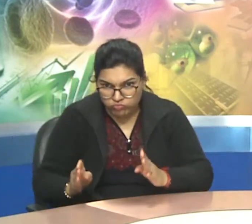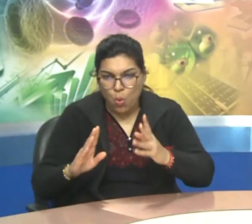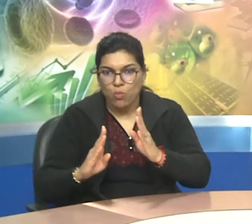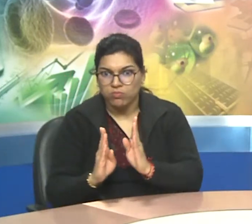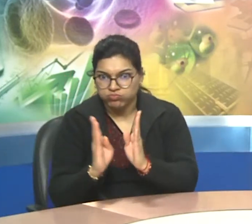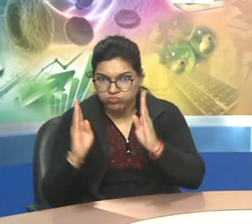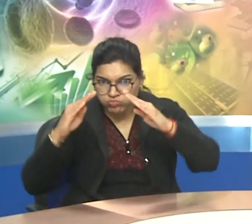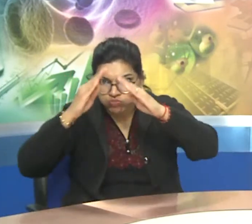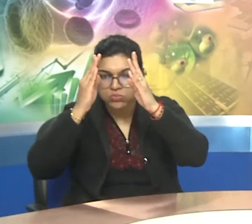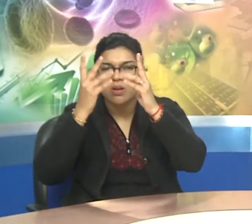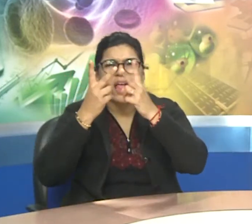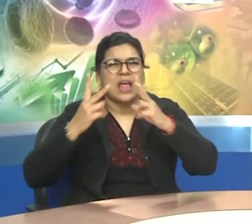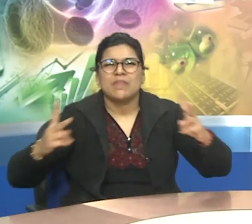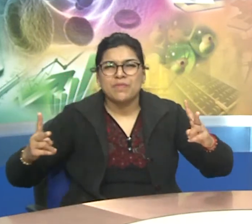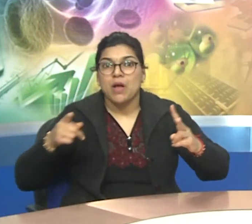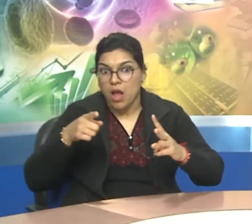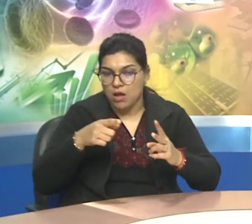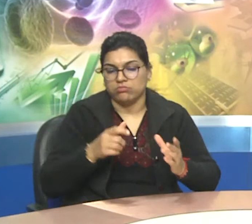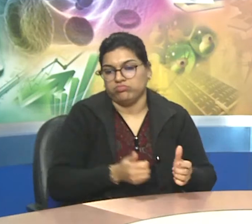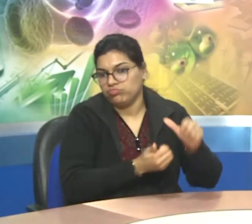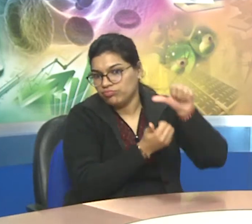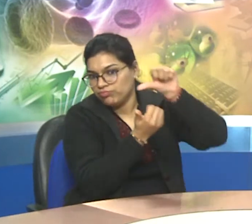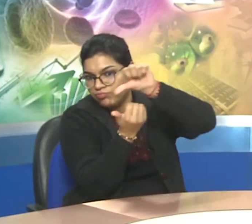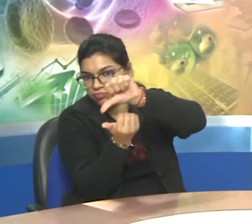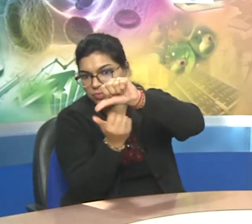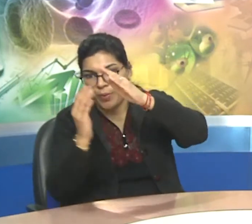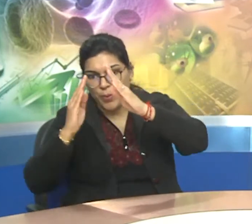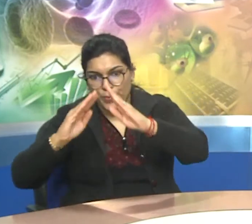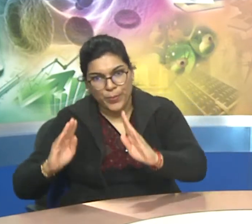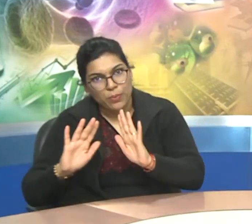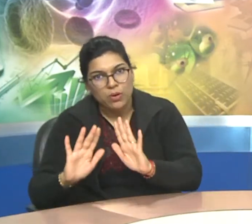So we can make any shape out of all those melted